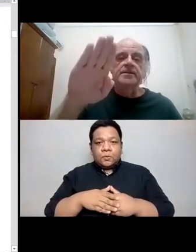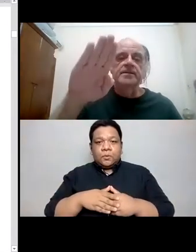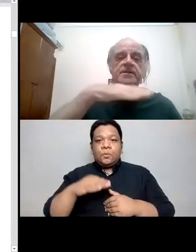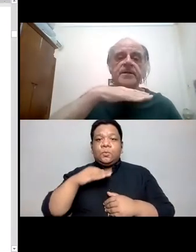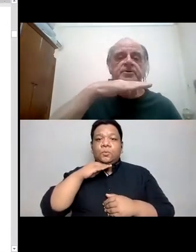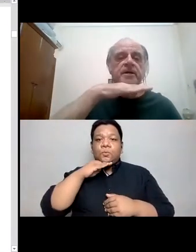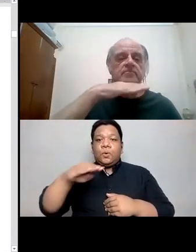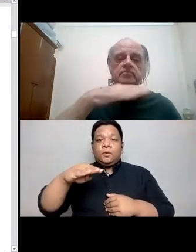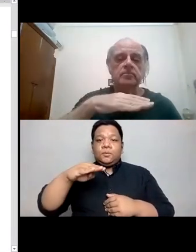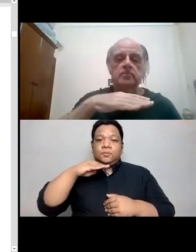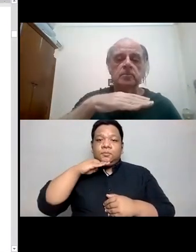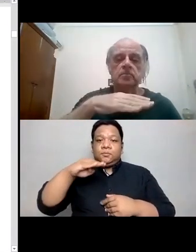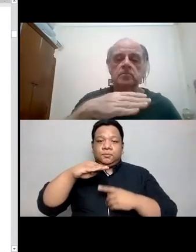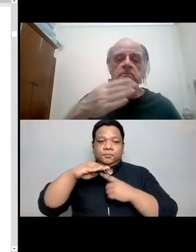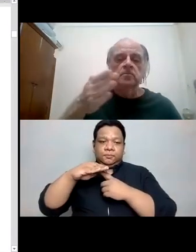White has this handshake.